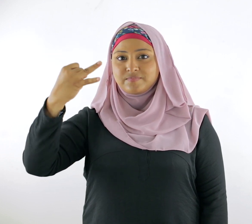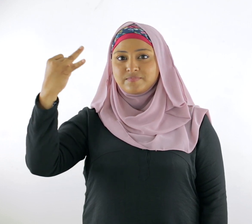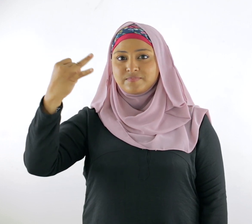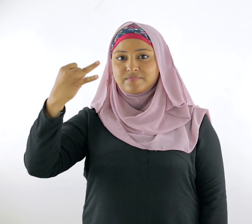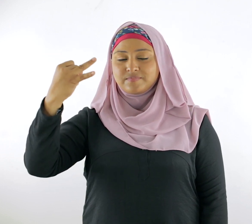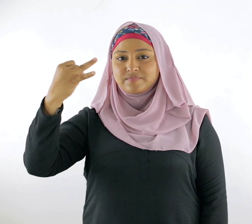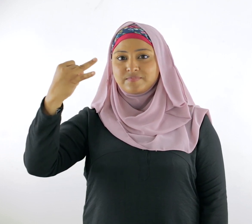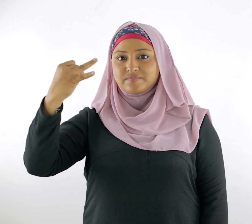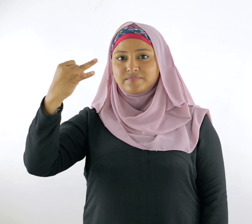17,